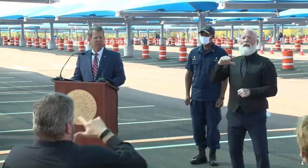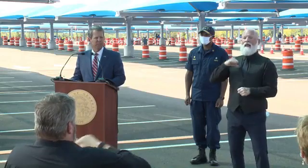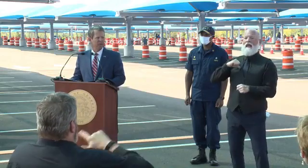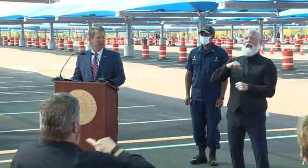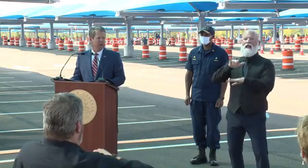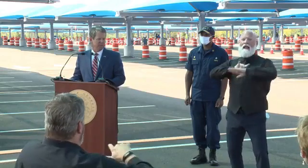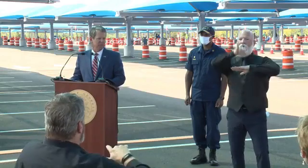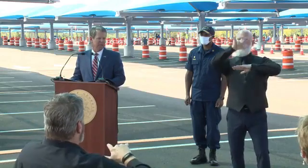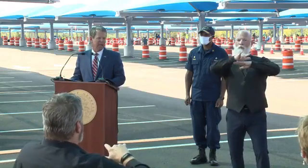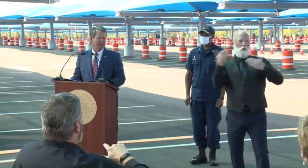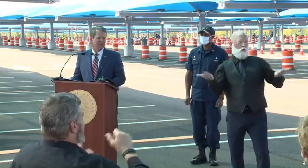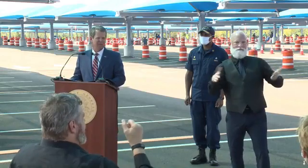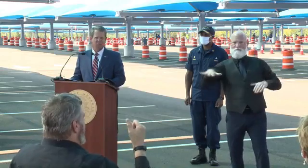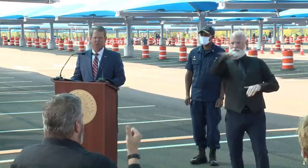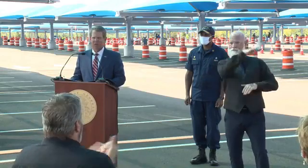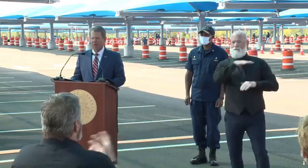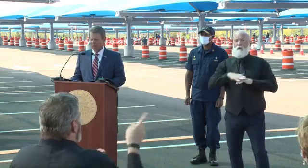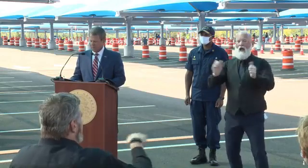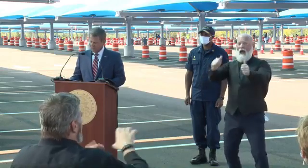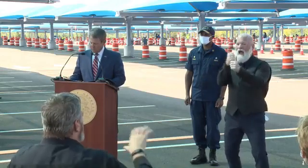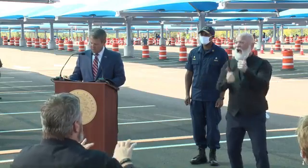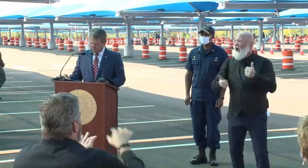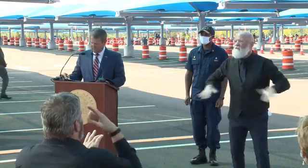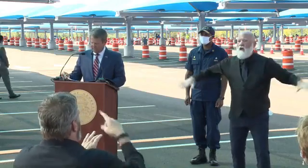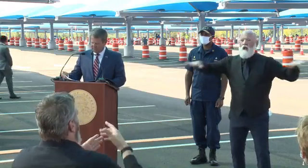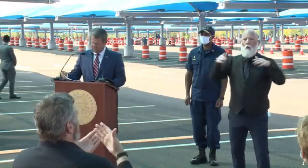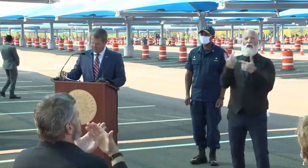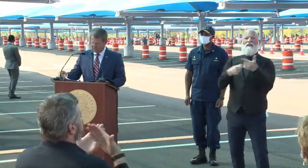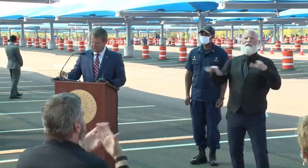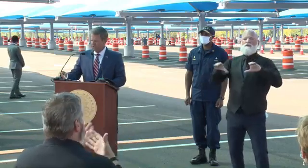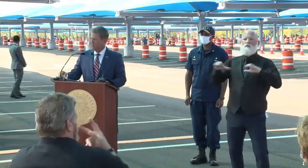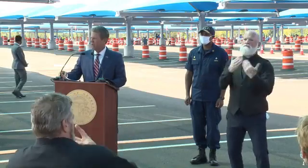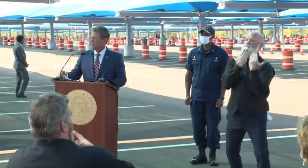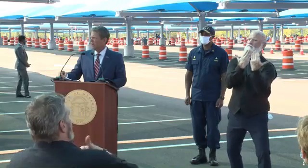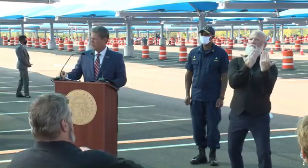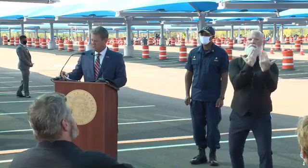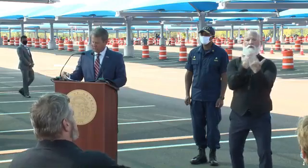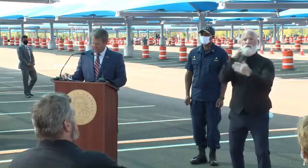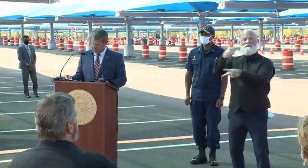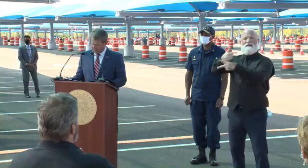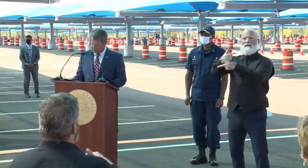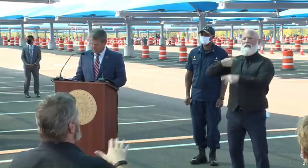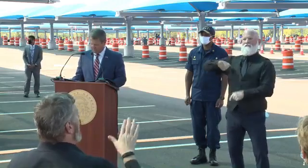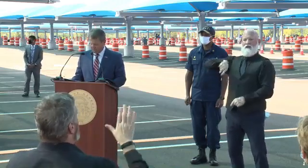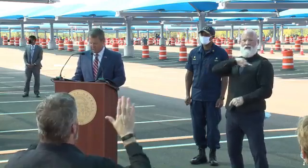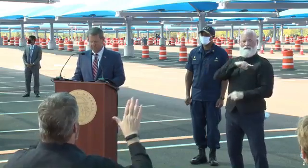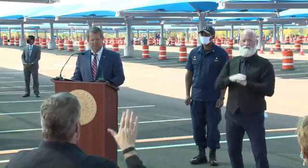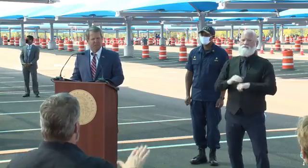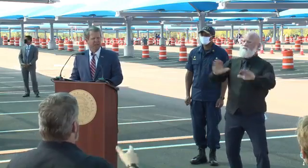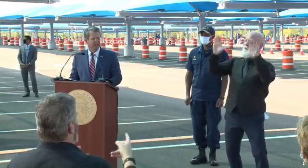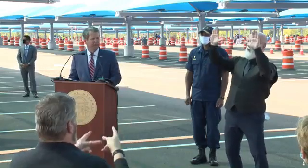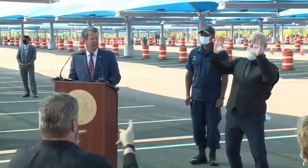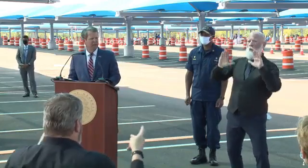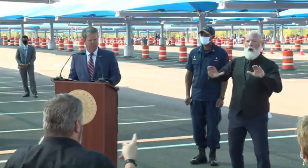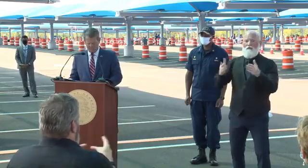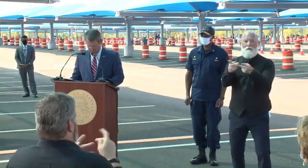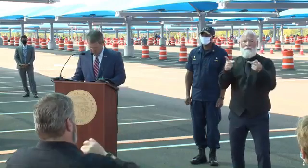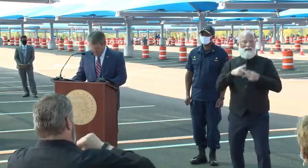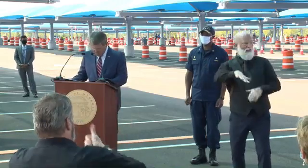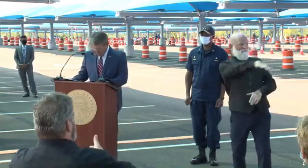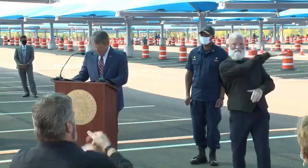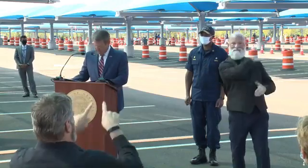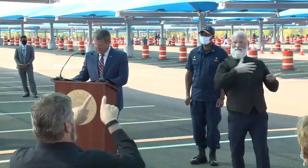today and for their hospitality as well. And this is just a great location for this testing site, and I know